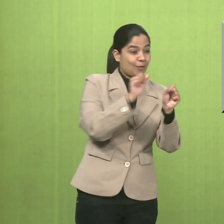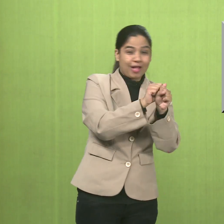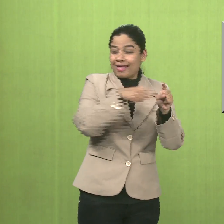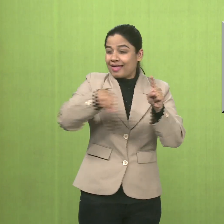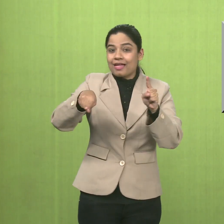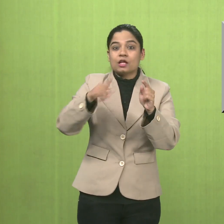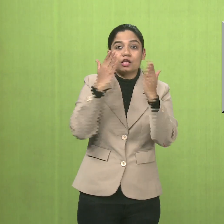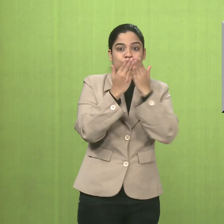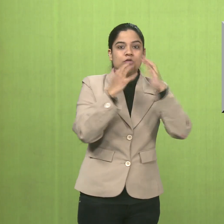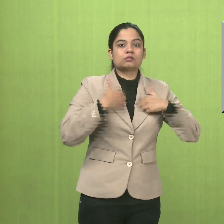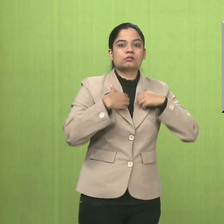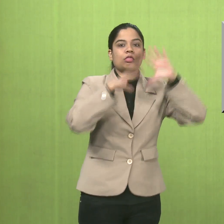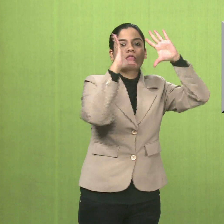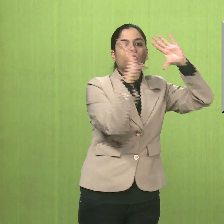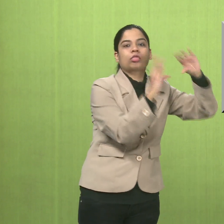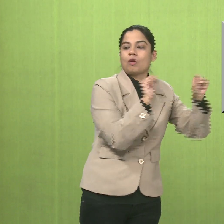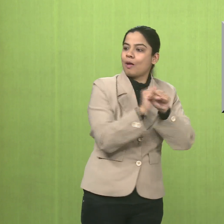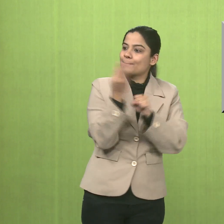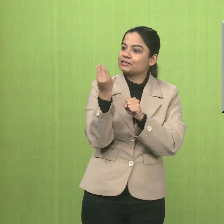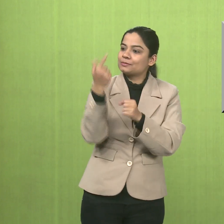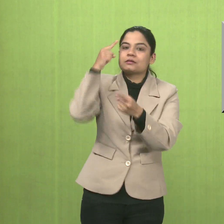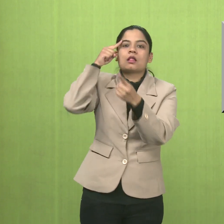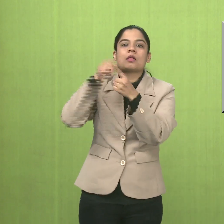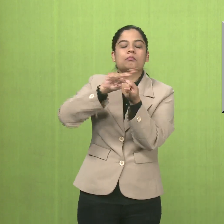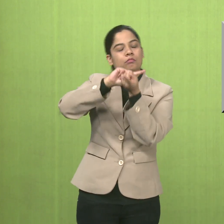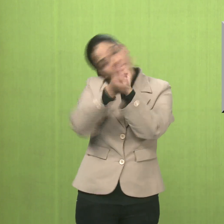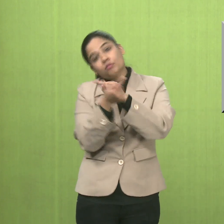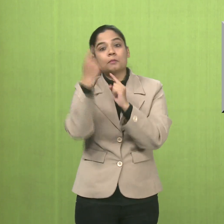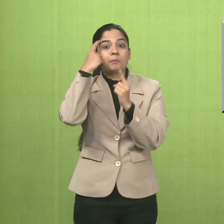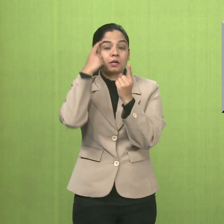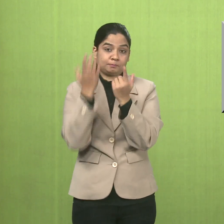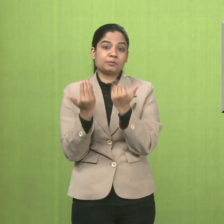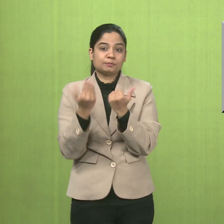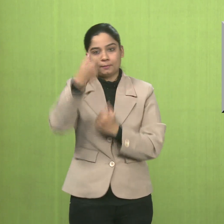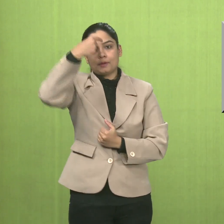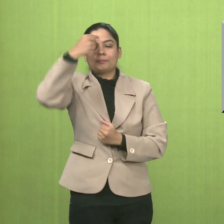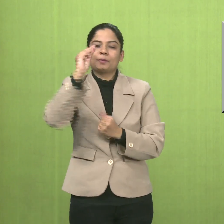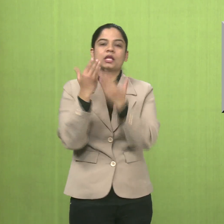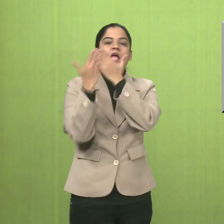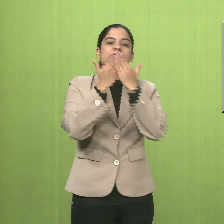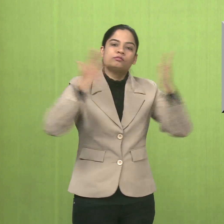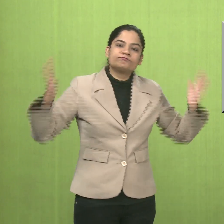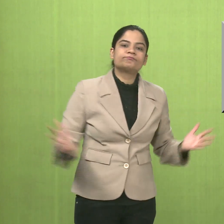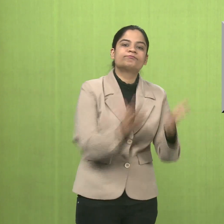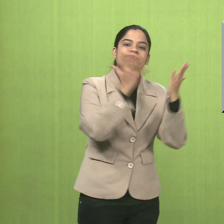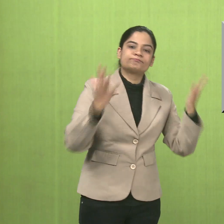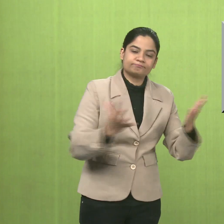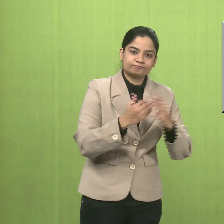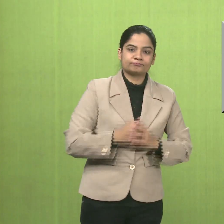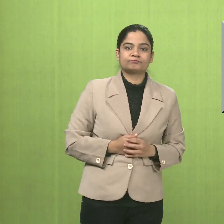educated first. If they are working, they will never get interest in education because something that's paying them will feel better off. But it's important